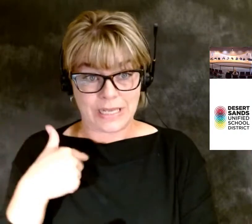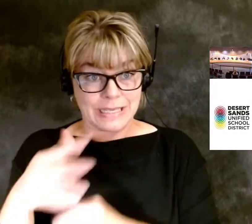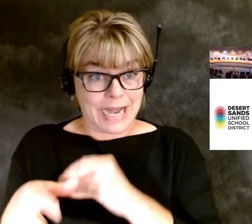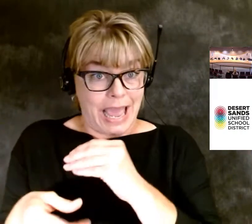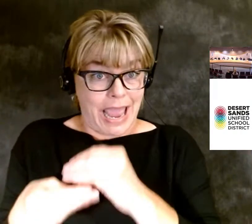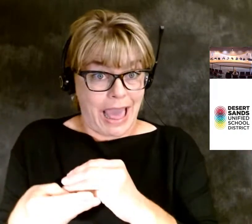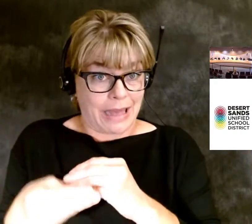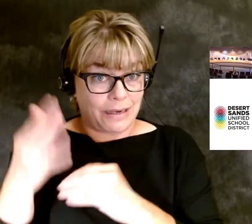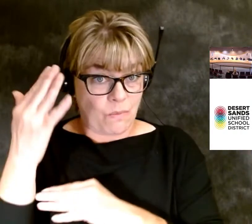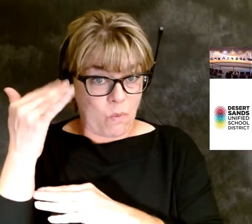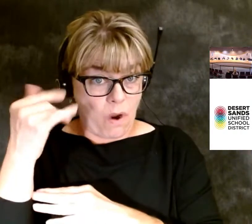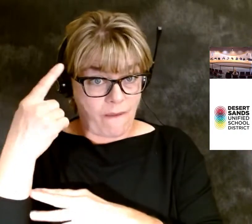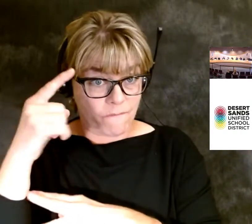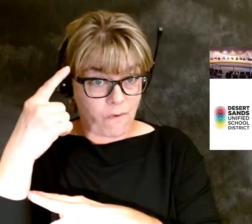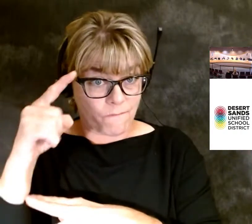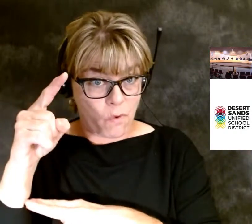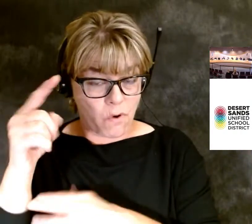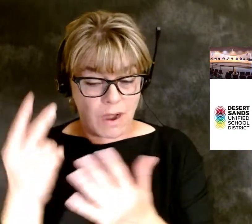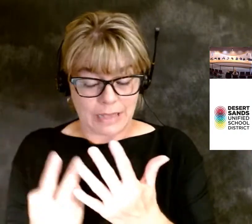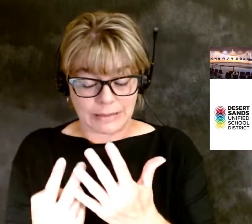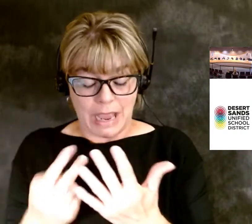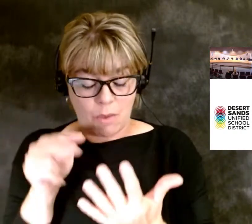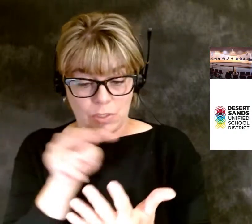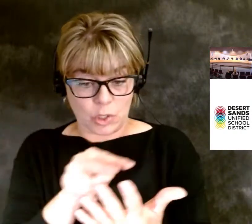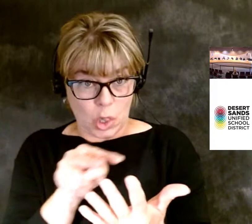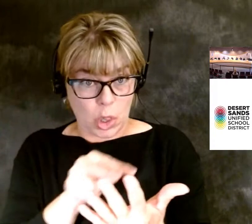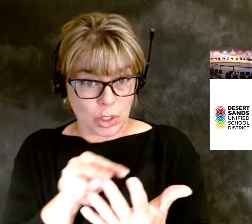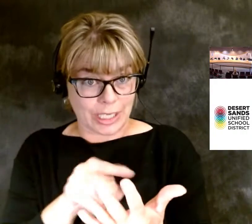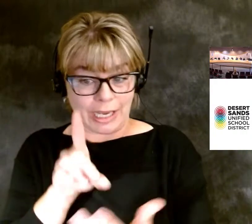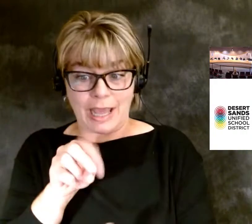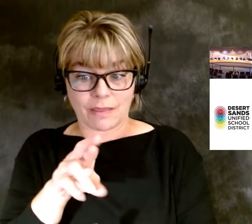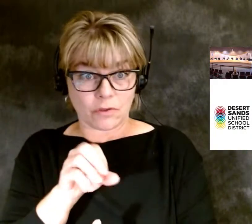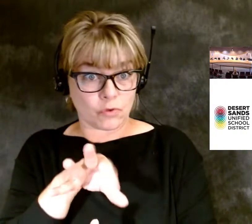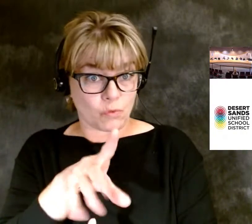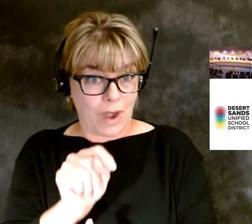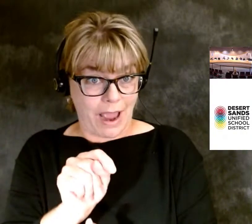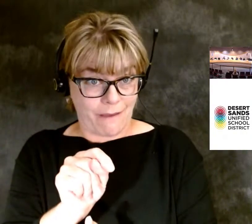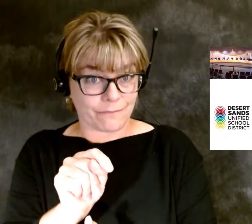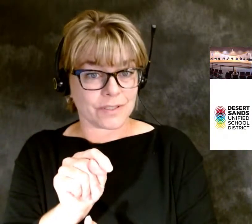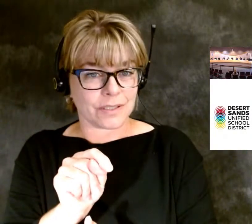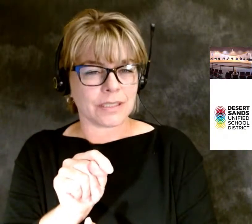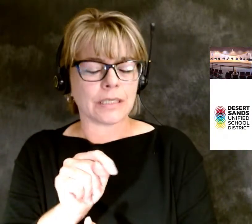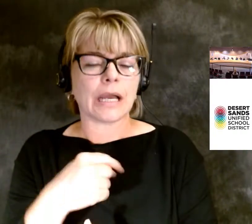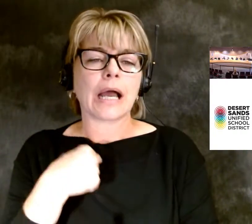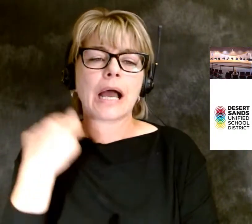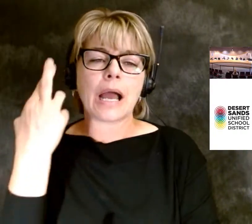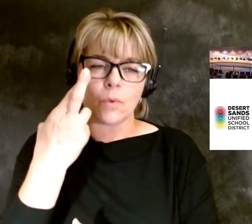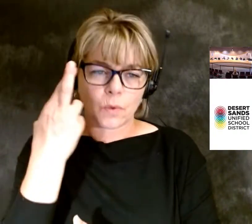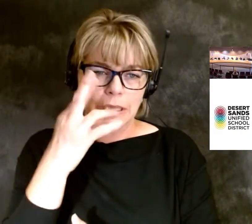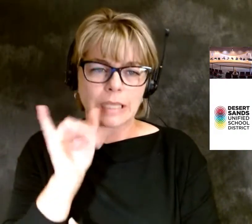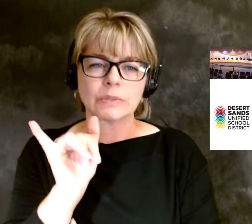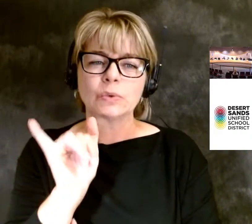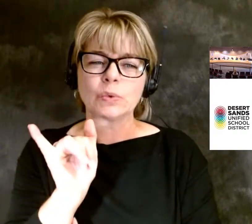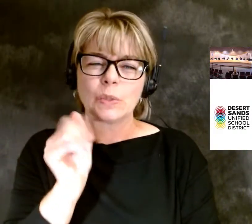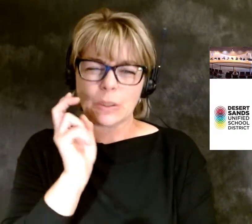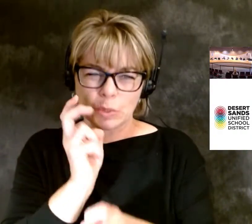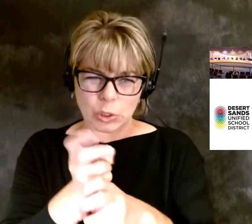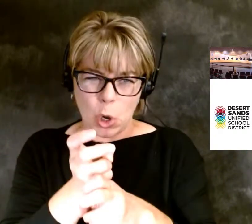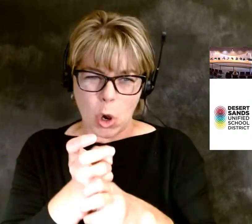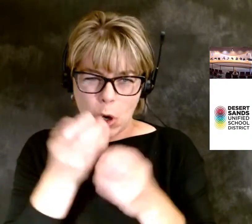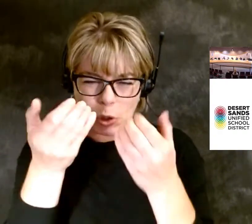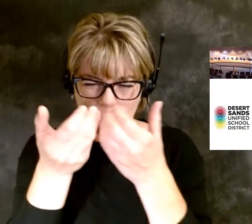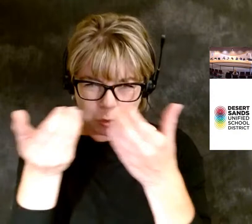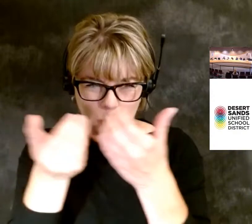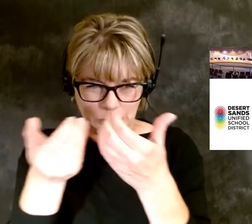I was reviewing the draft that was uploaded, this is the final version, was I realized that it was really hard to parse even